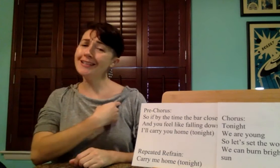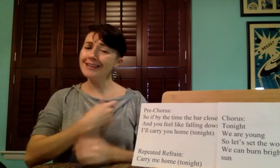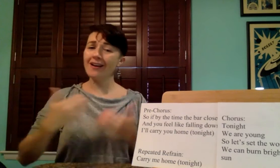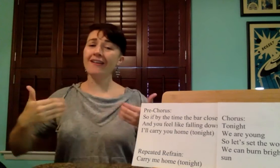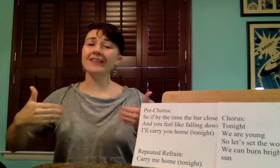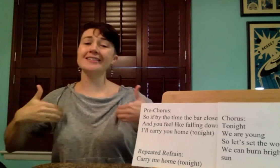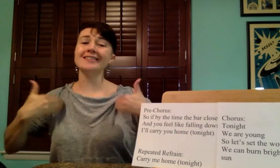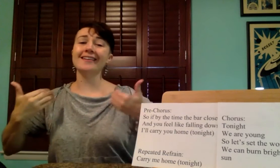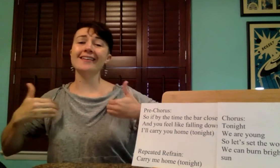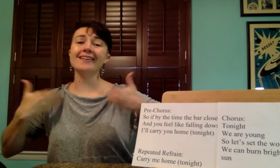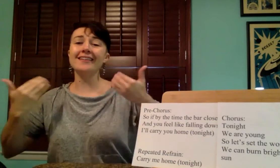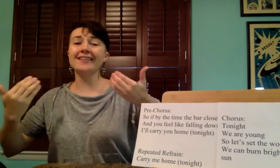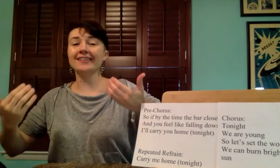we are young,